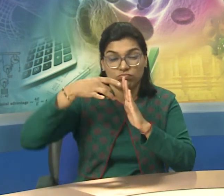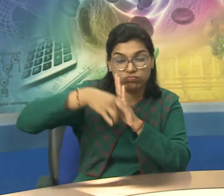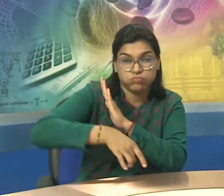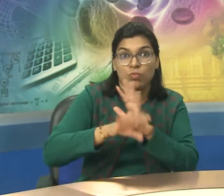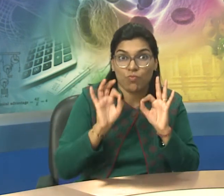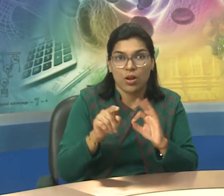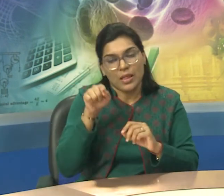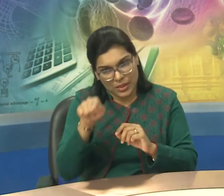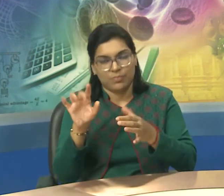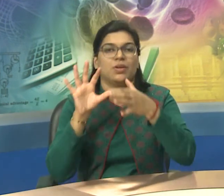lawyers, etc.